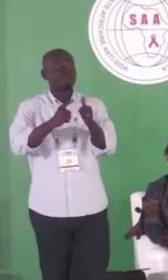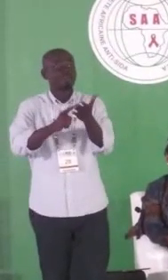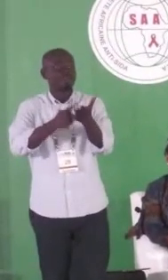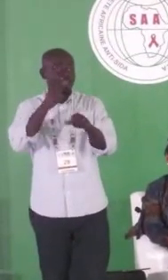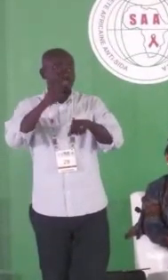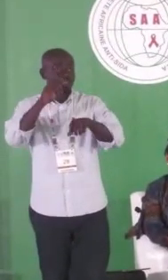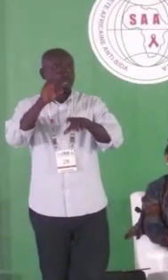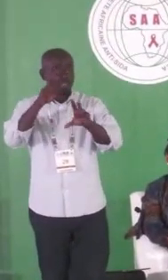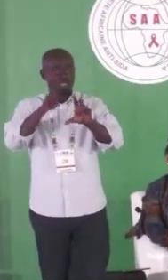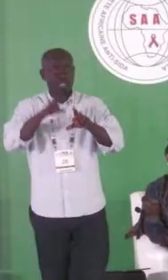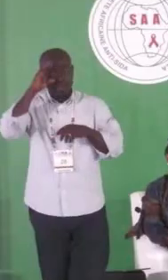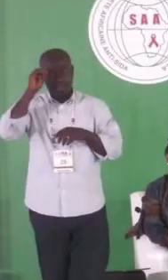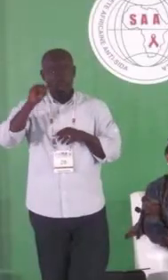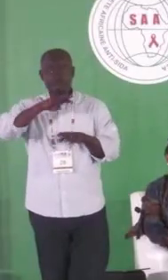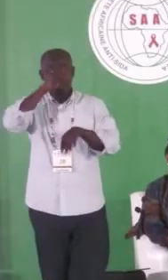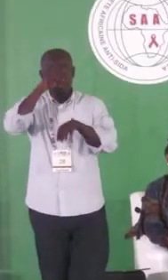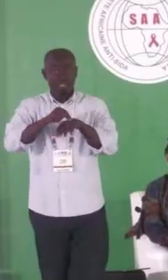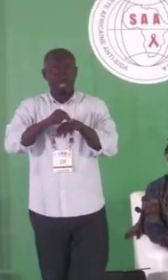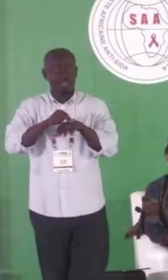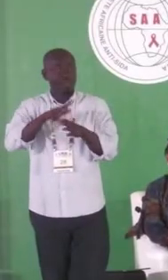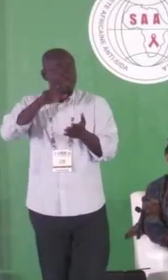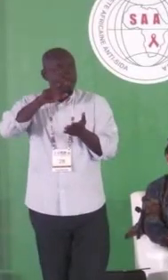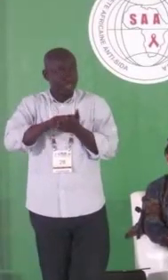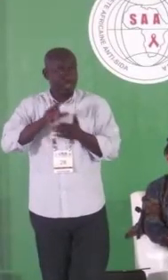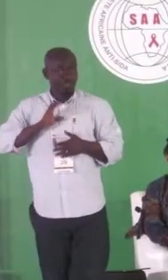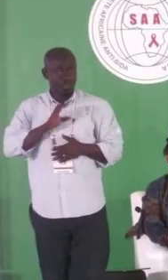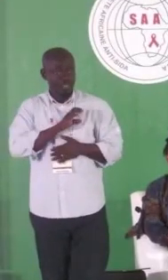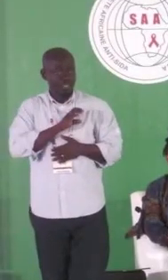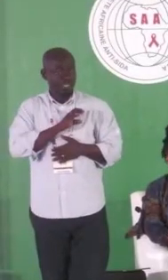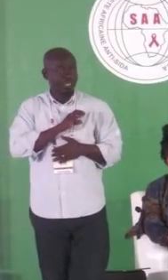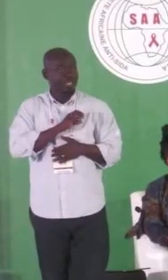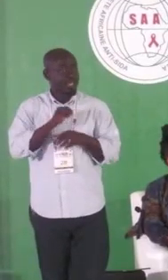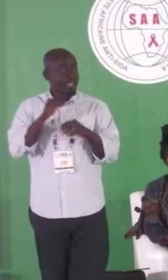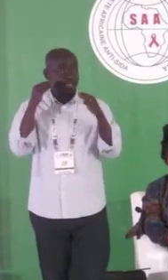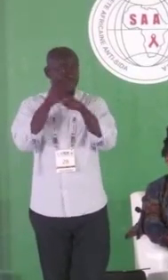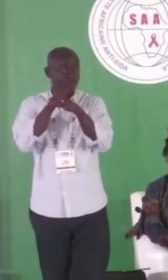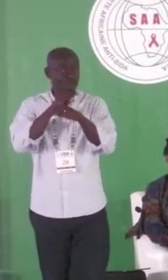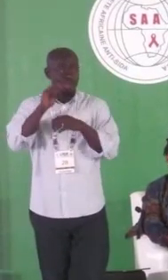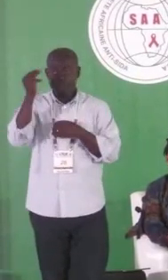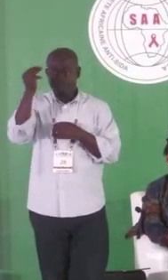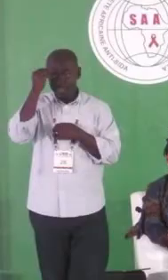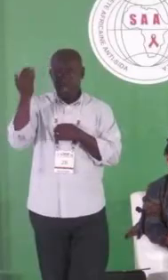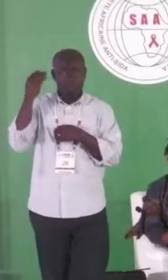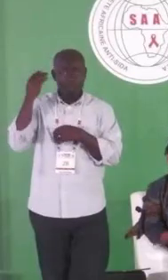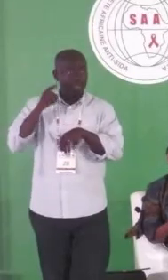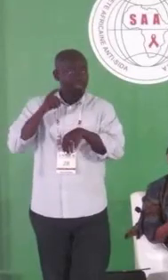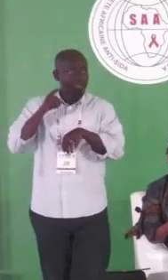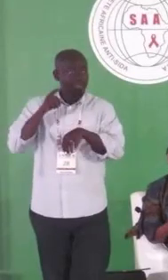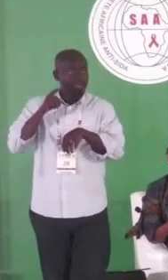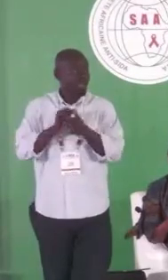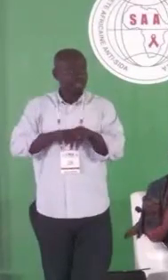of the National Validation Committee in Zimbabwe, who was our minister back then, Dr. Parire